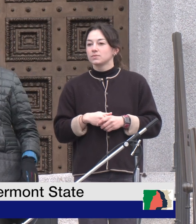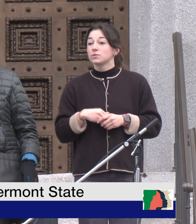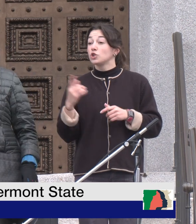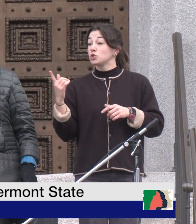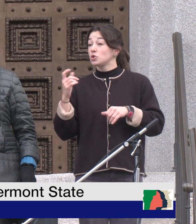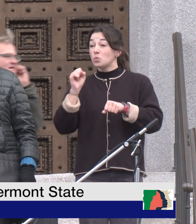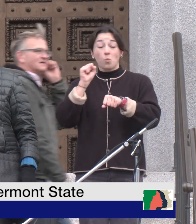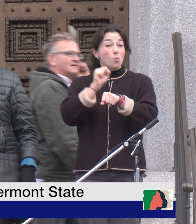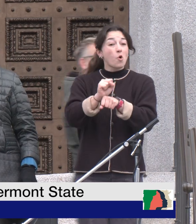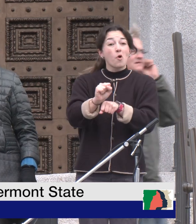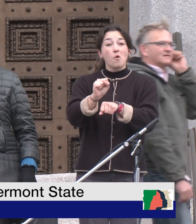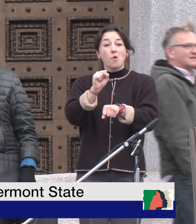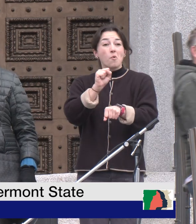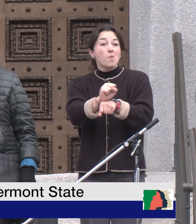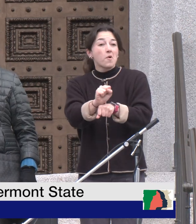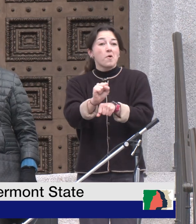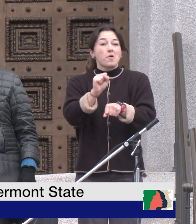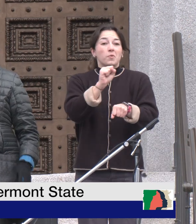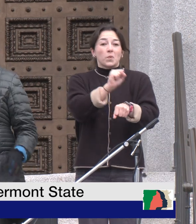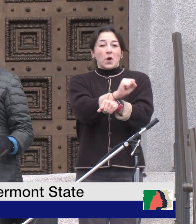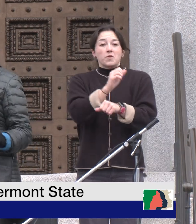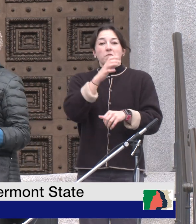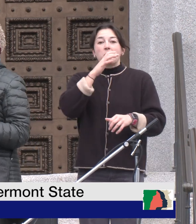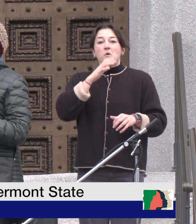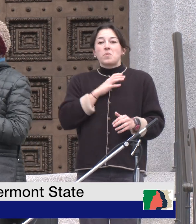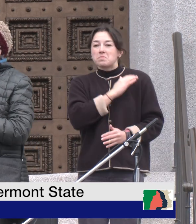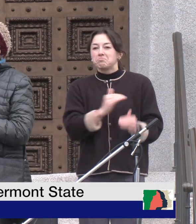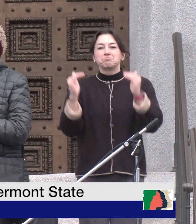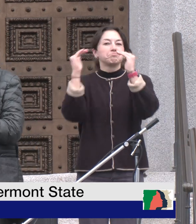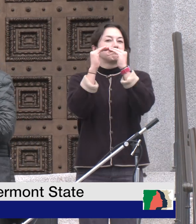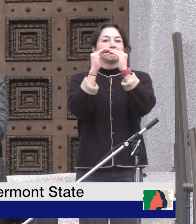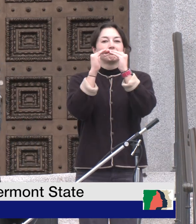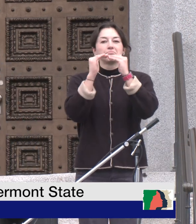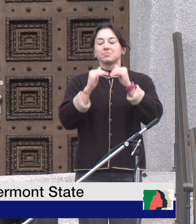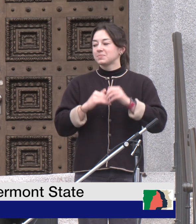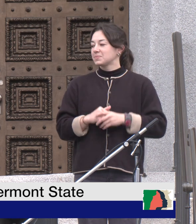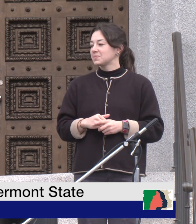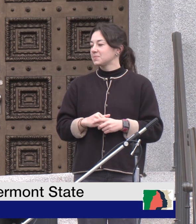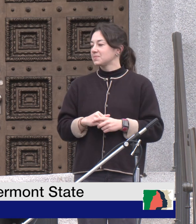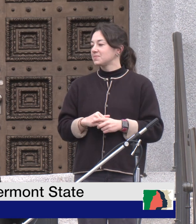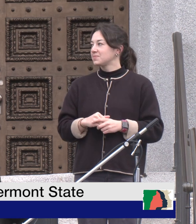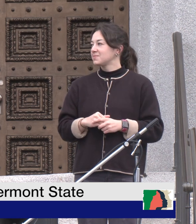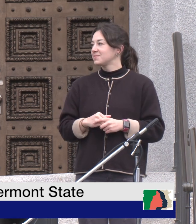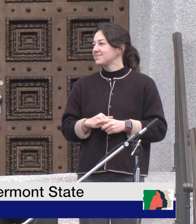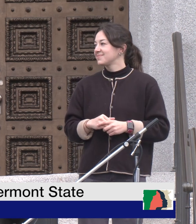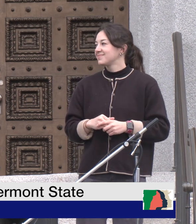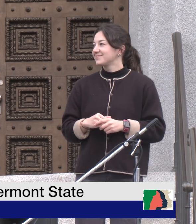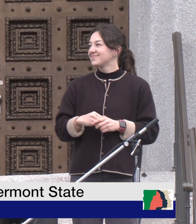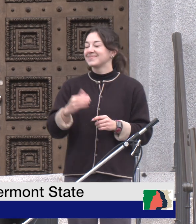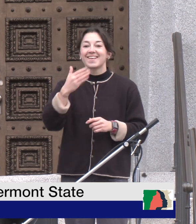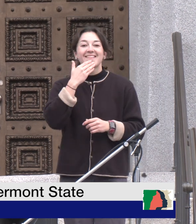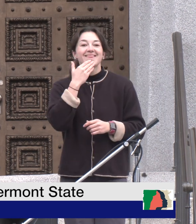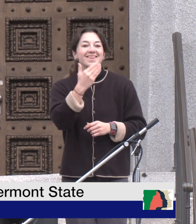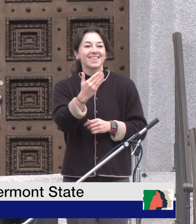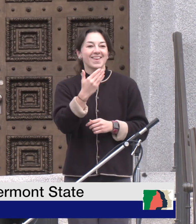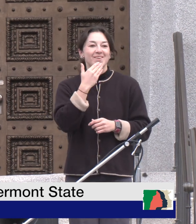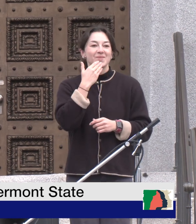to further the lives of women. Thank you, Madeline, for being here. Thank you. Thank you